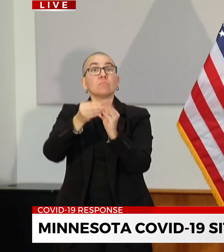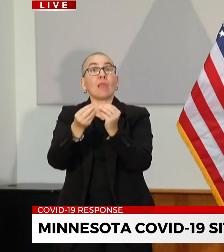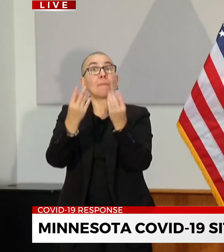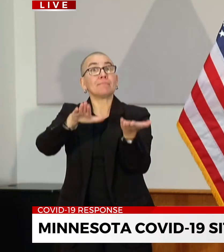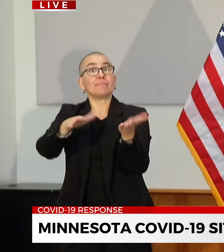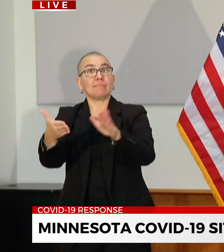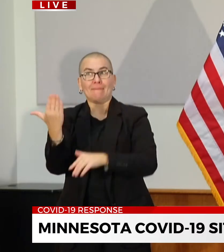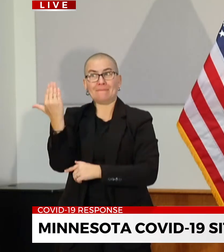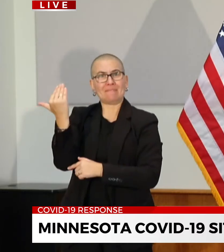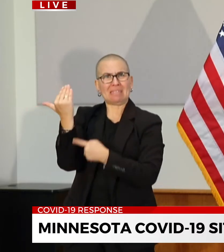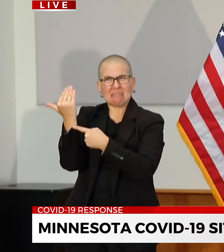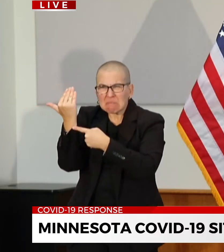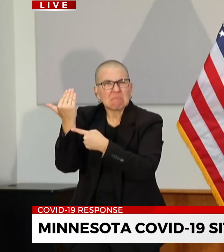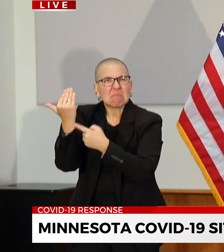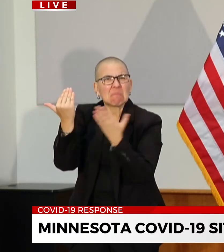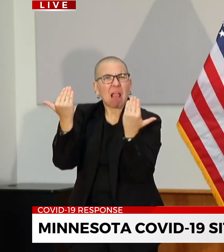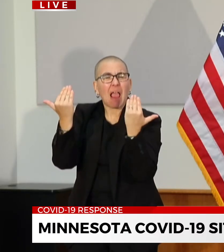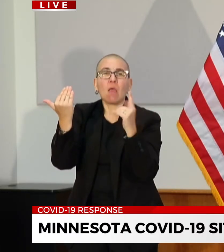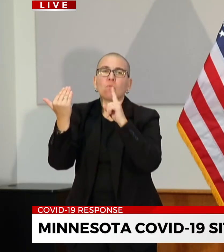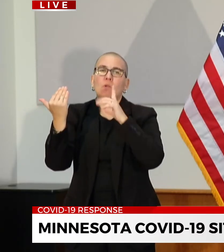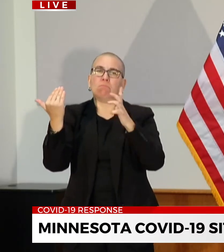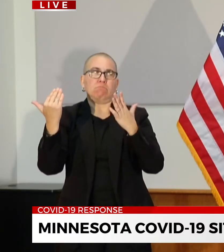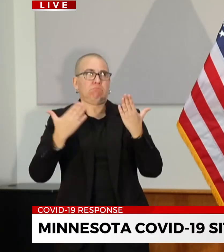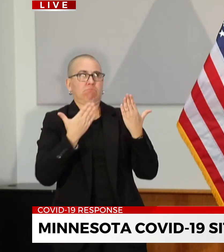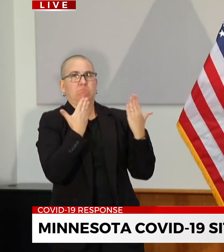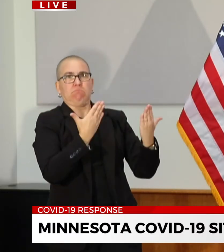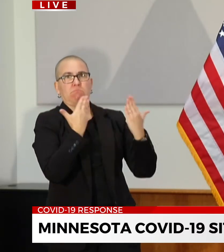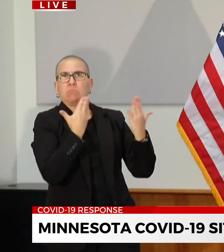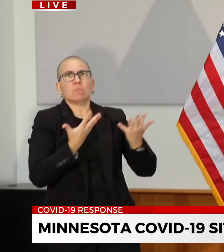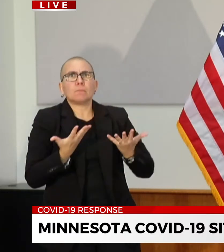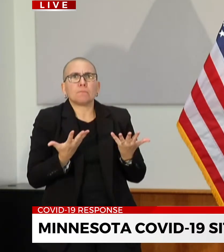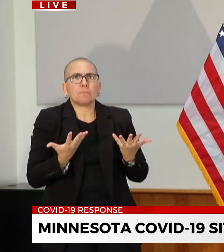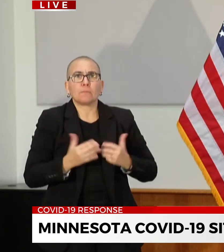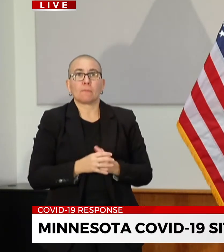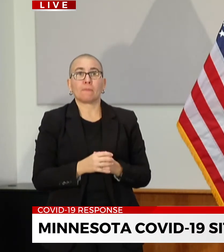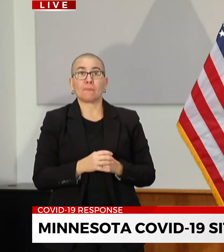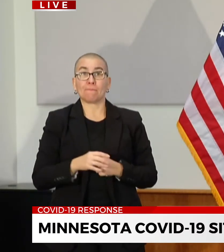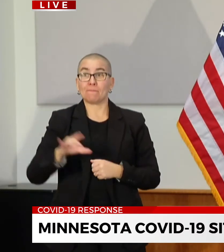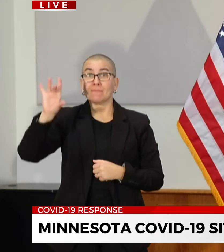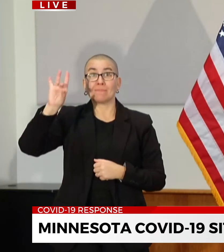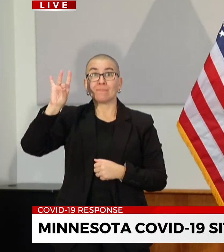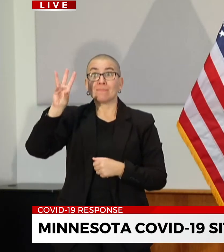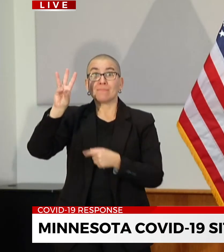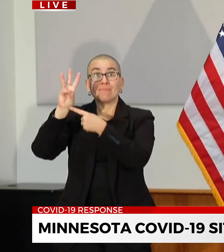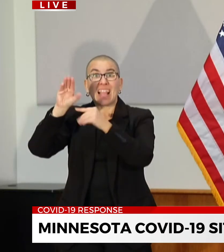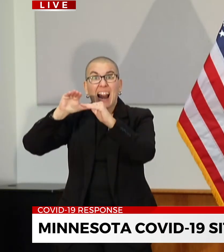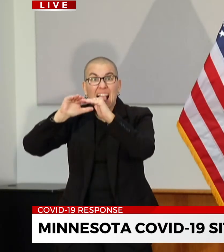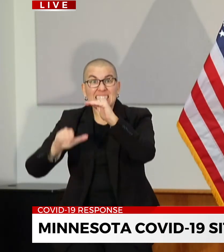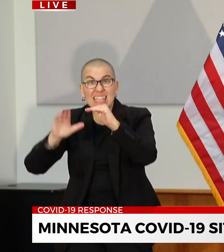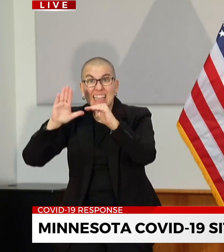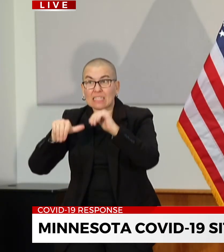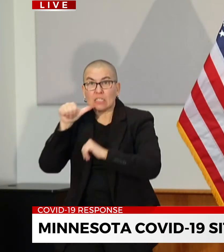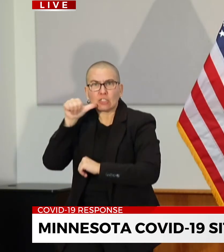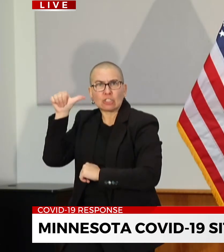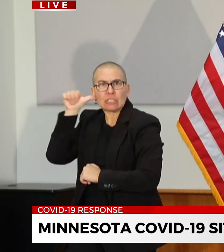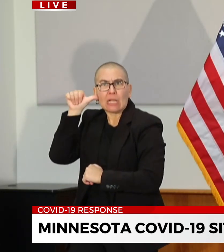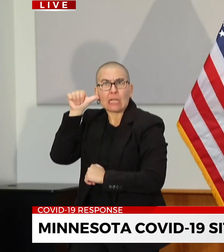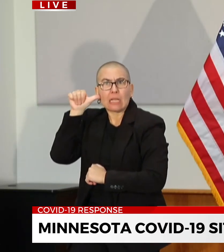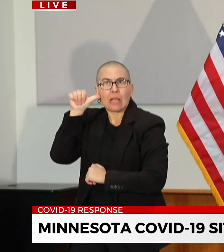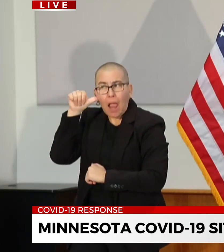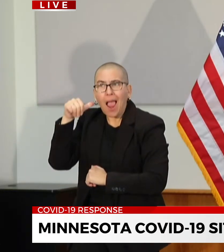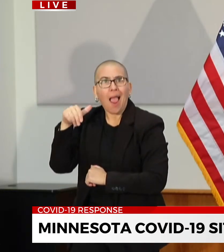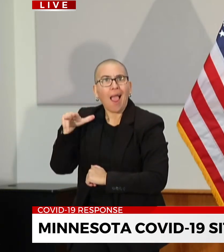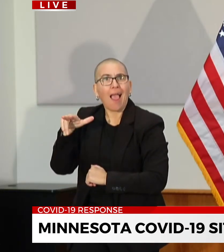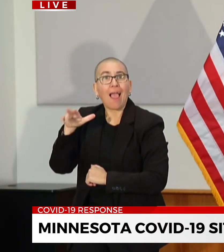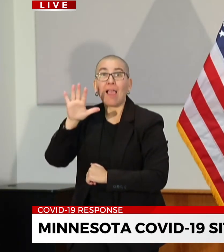certainly grateful and glad that it's 86 less today, but there's a lot of things that go into that reporting, whether the medical